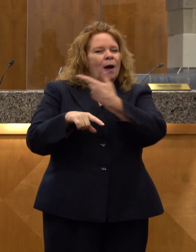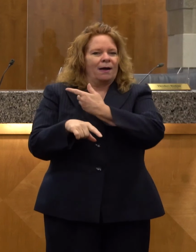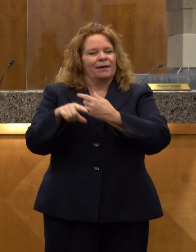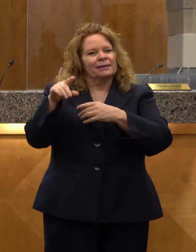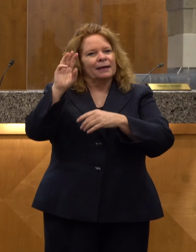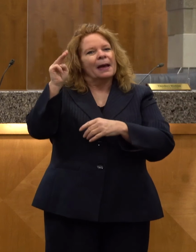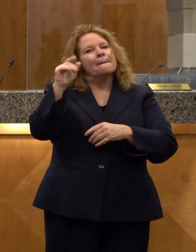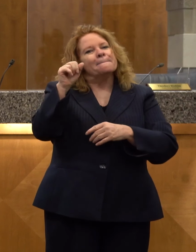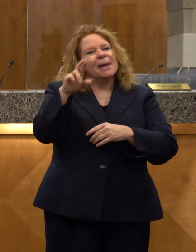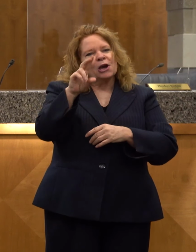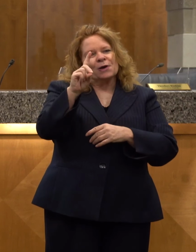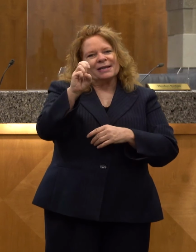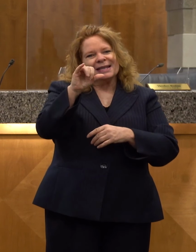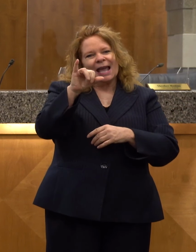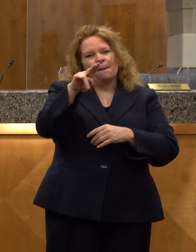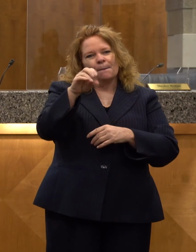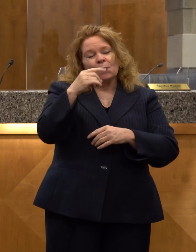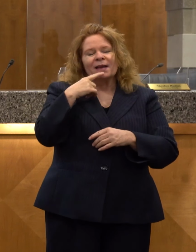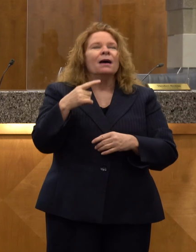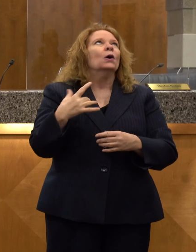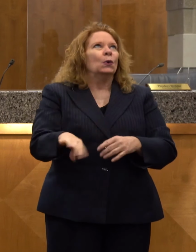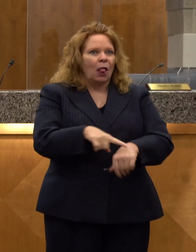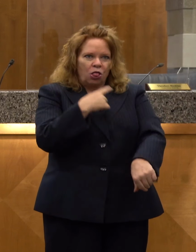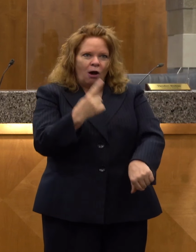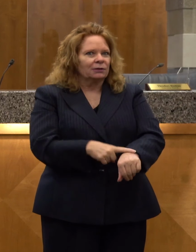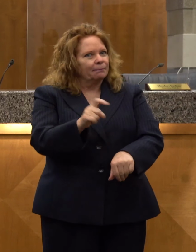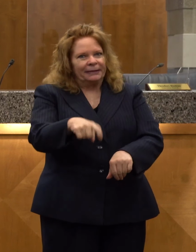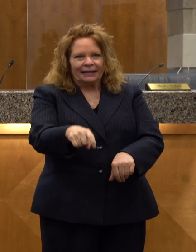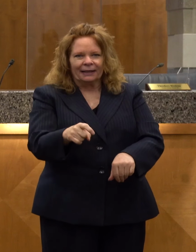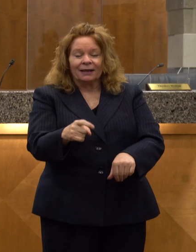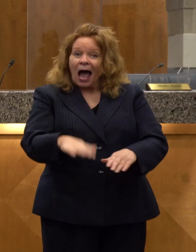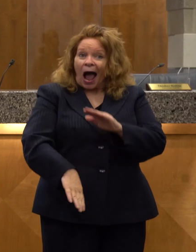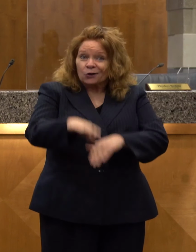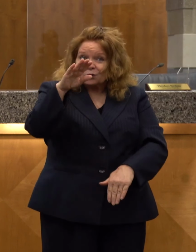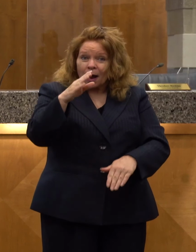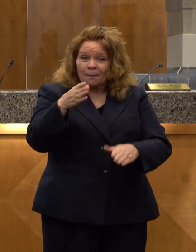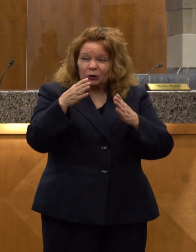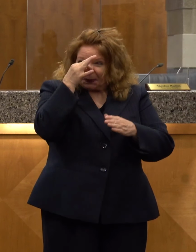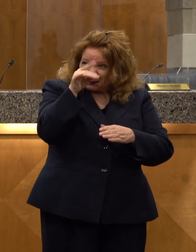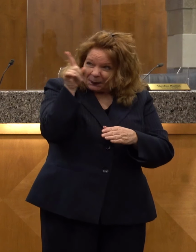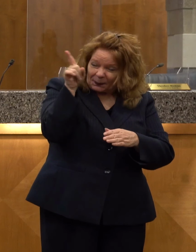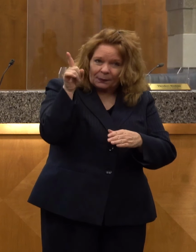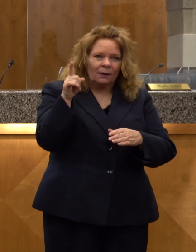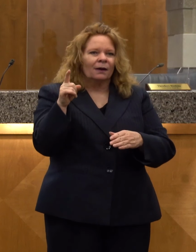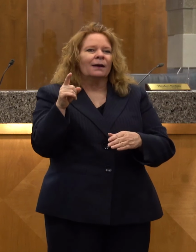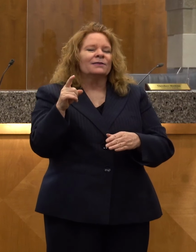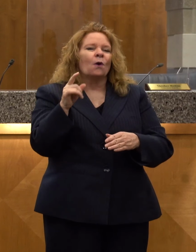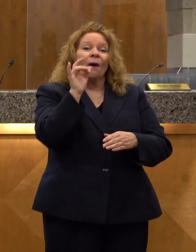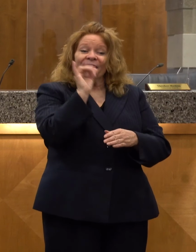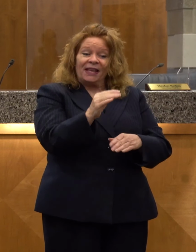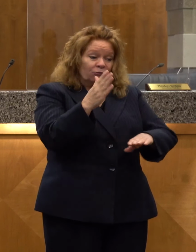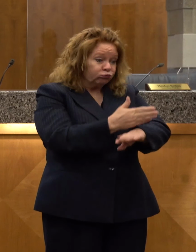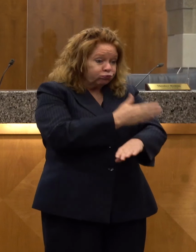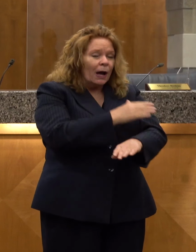point, this has been a long time coming. I actually grew up on a street off Airport Road, so this isn't just helpful to